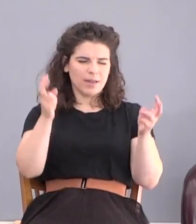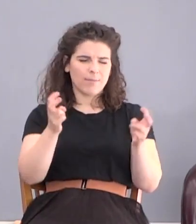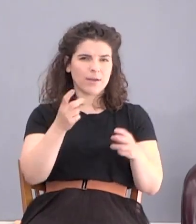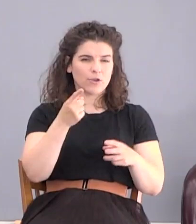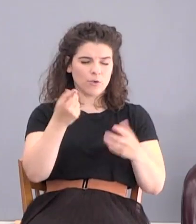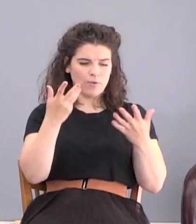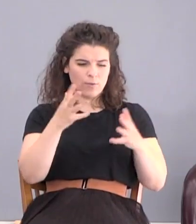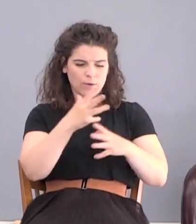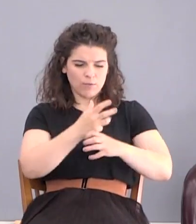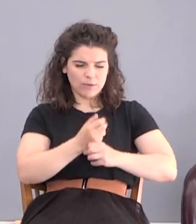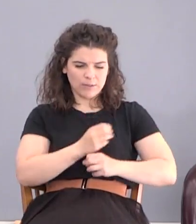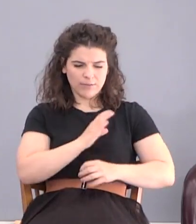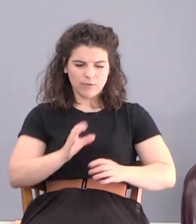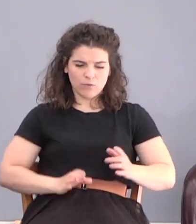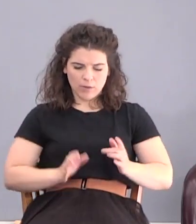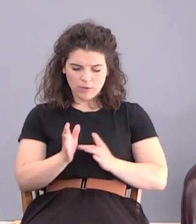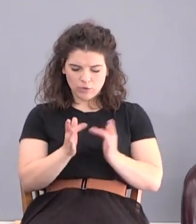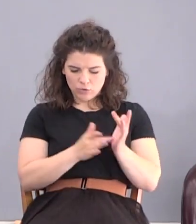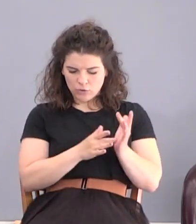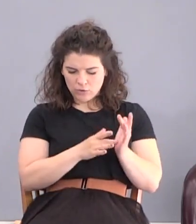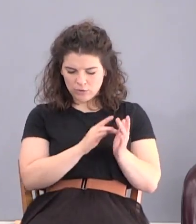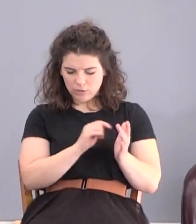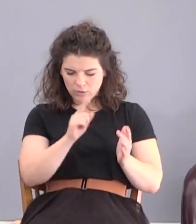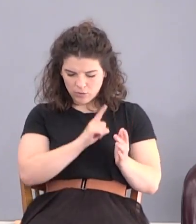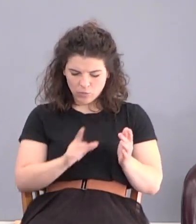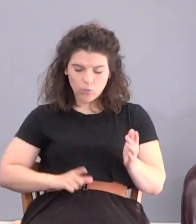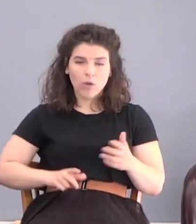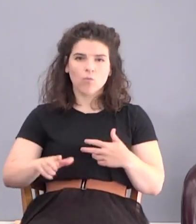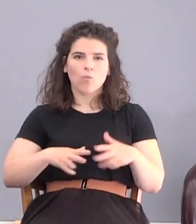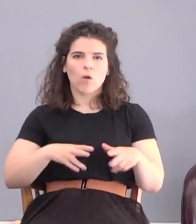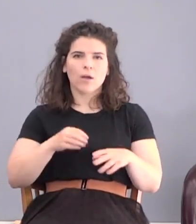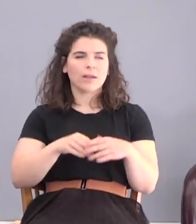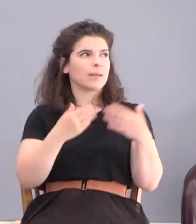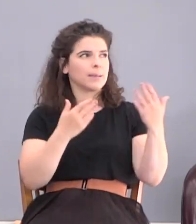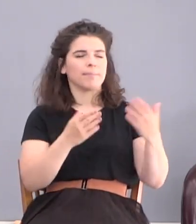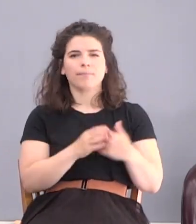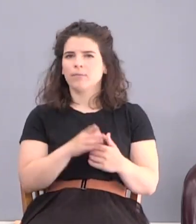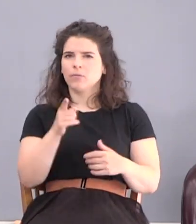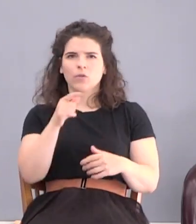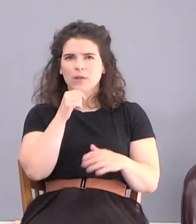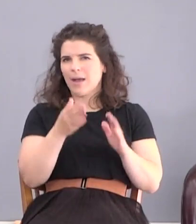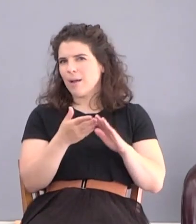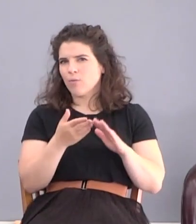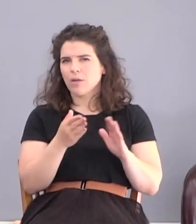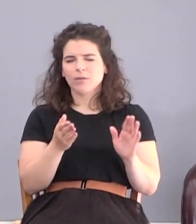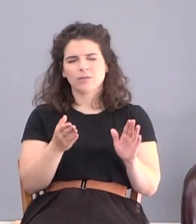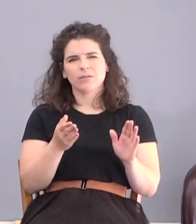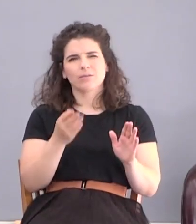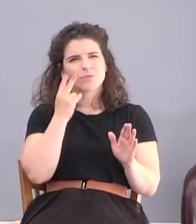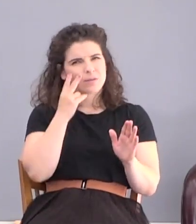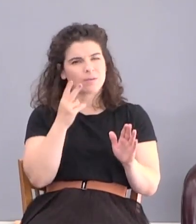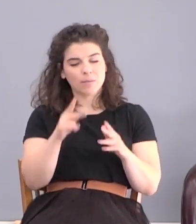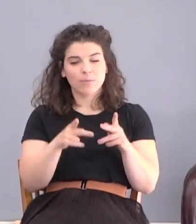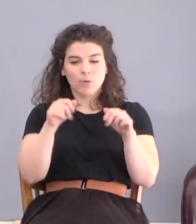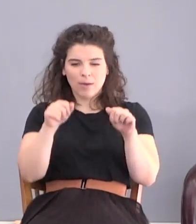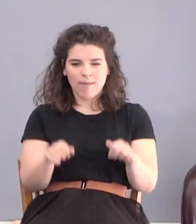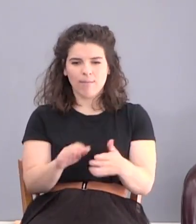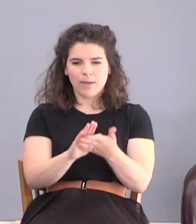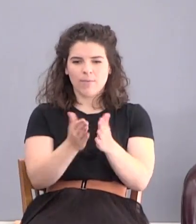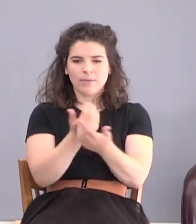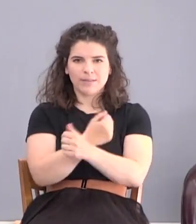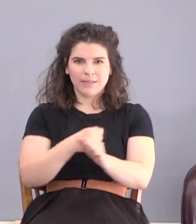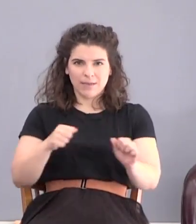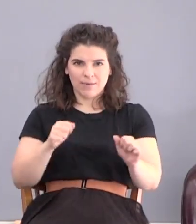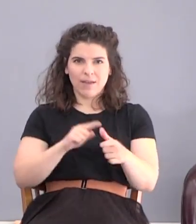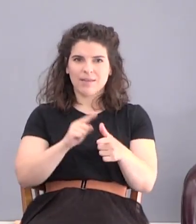the Lord, so walk ye in him. How do we operate? We aren't operating. See, what can happen is people can get saved, and then